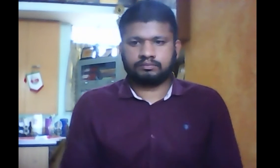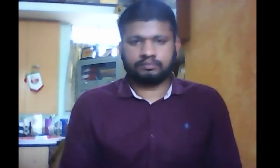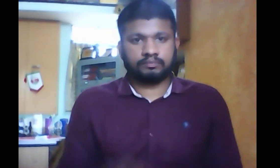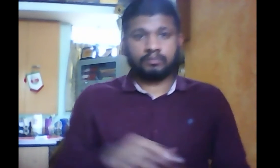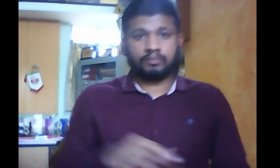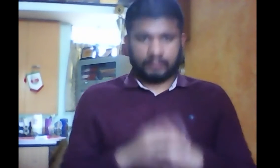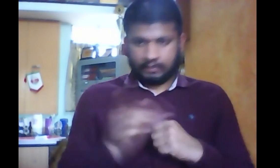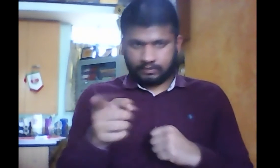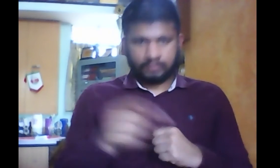How are you?